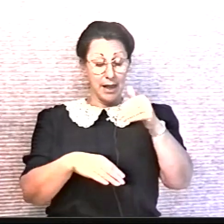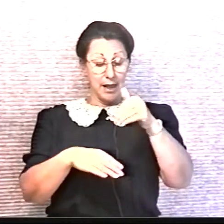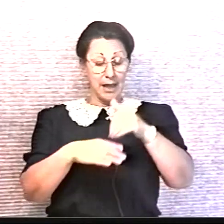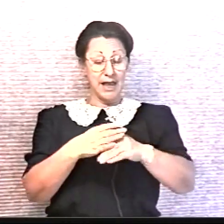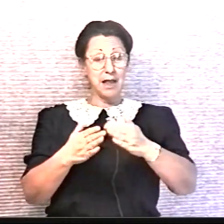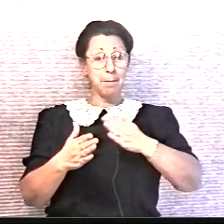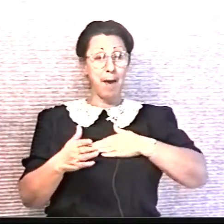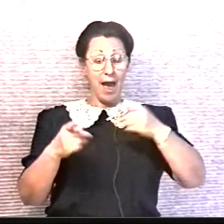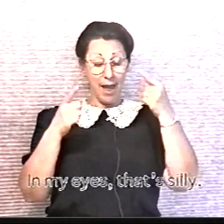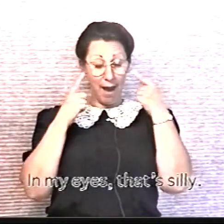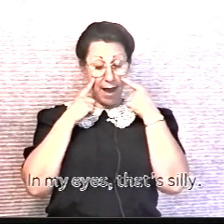In my